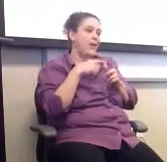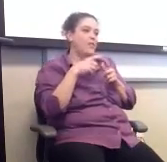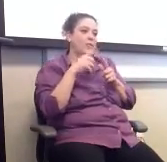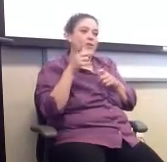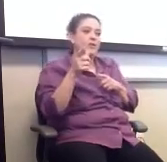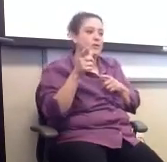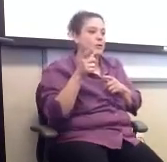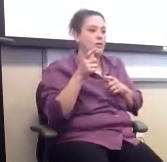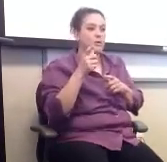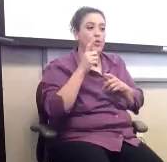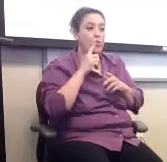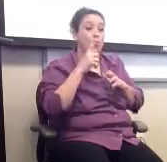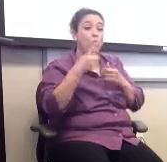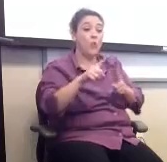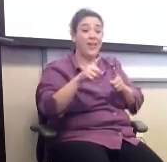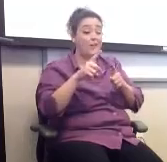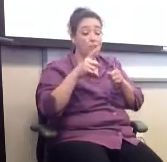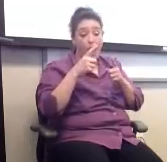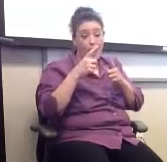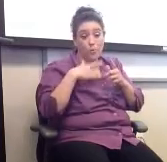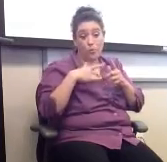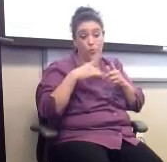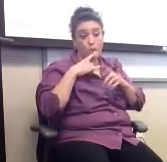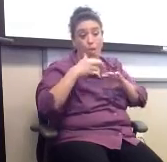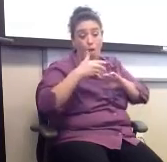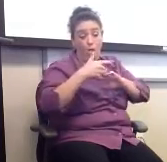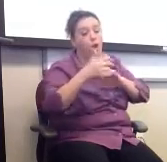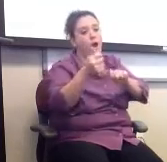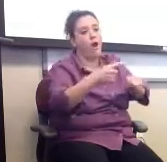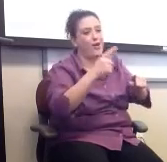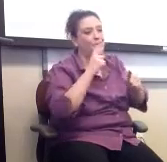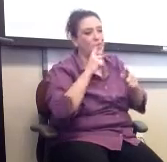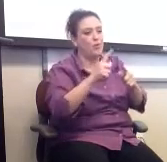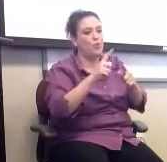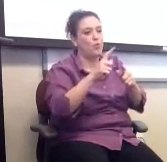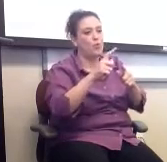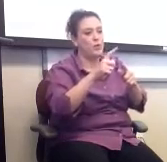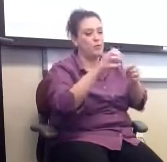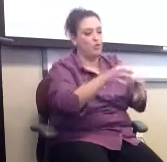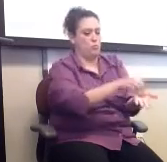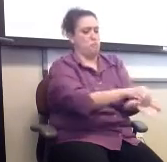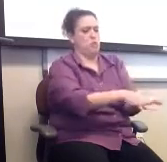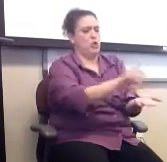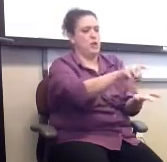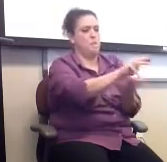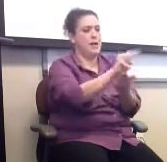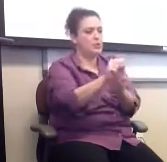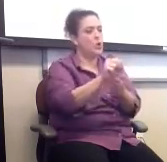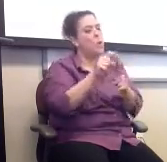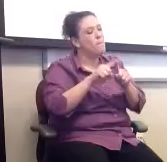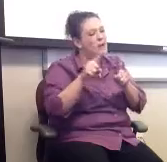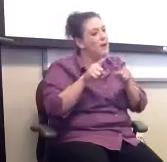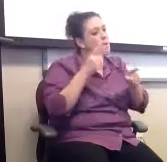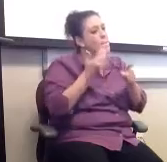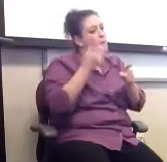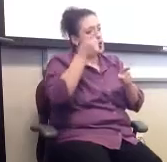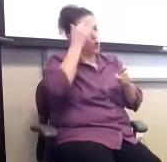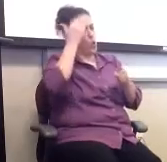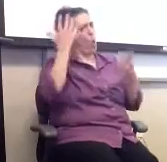milestone, and maybe they don't all need the milestone. So if you have in your mind, this person's pretty quick, I think they can learn a job, but they don't know how to go out and search